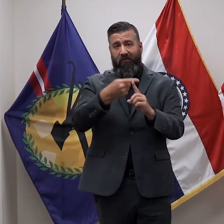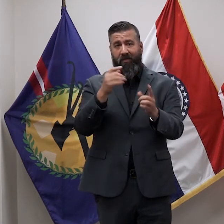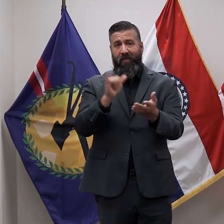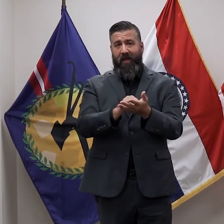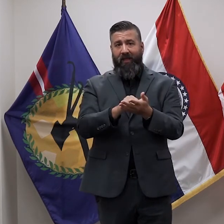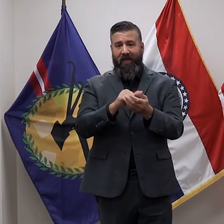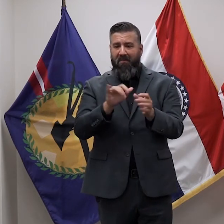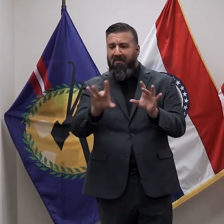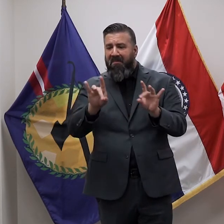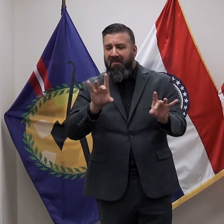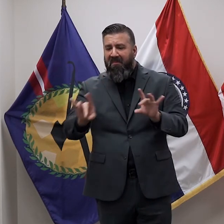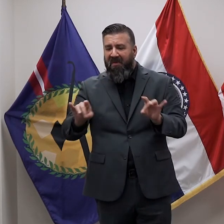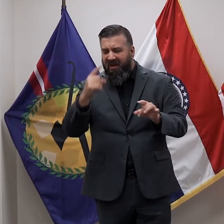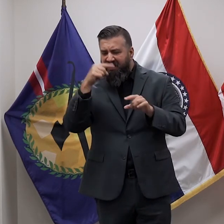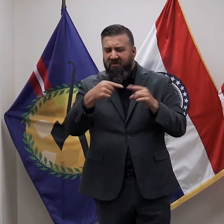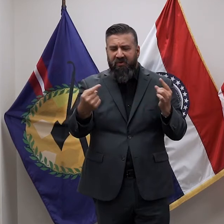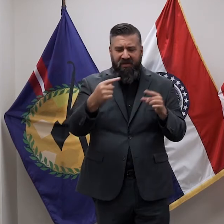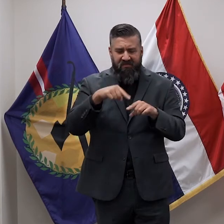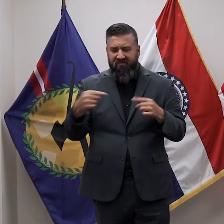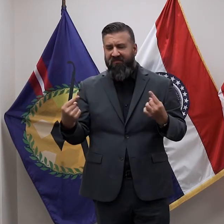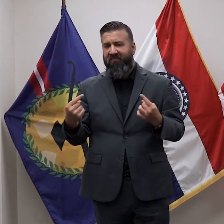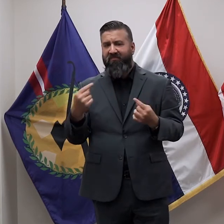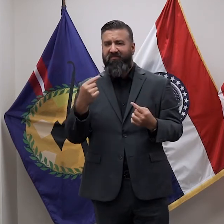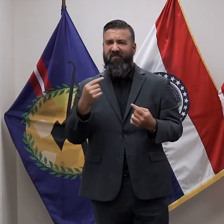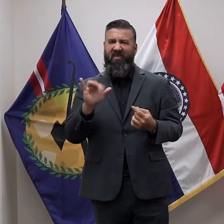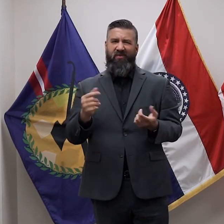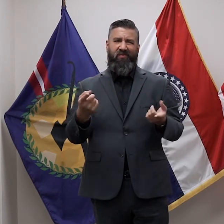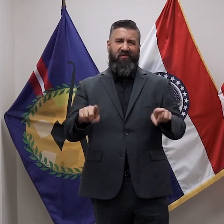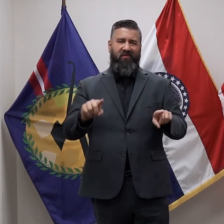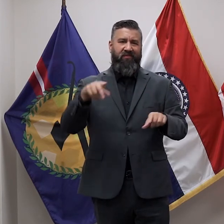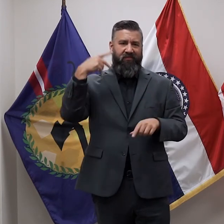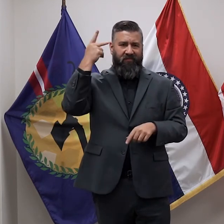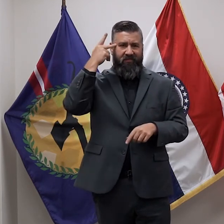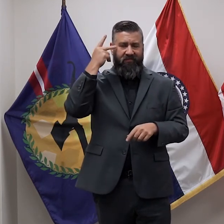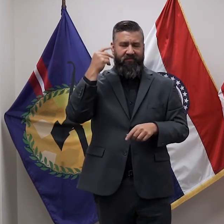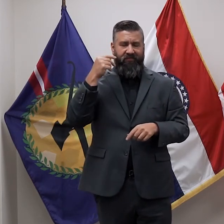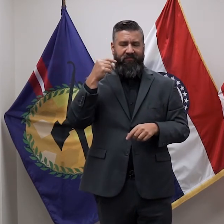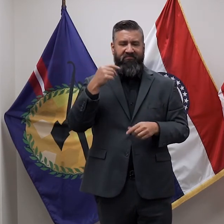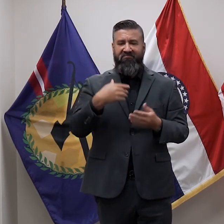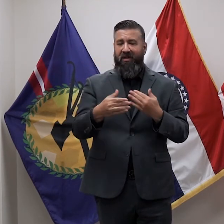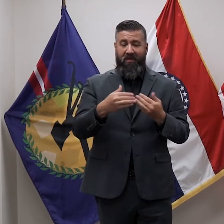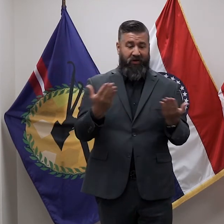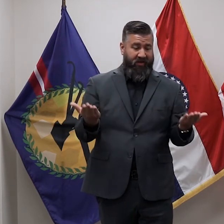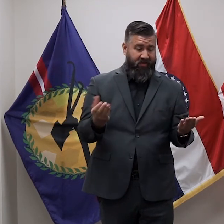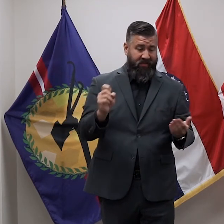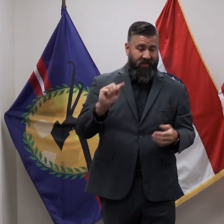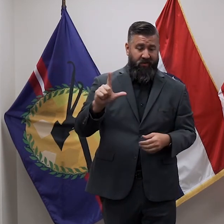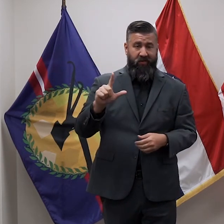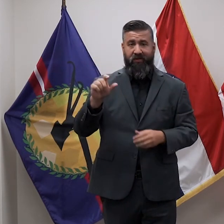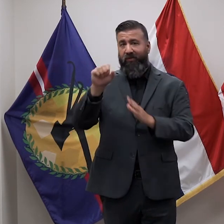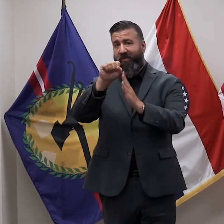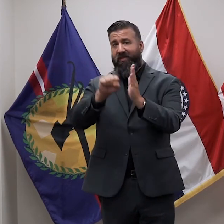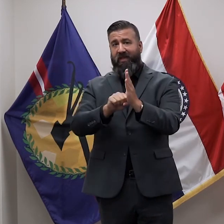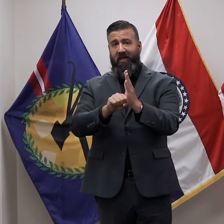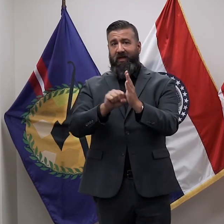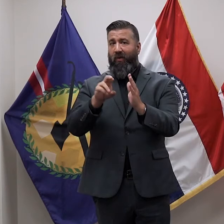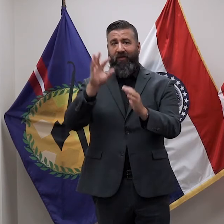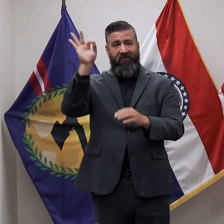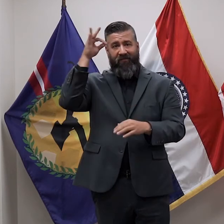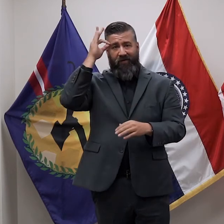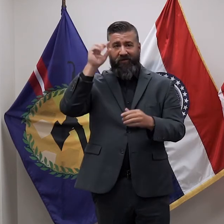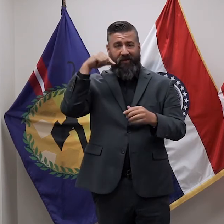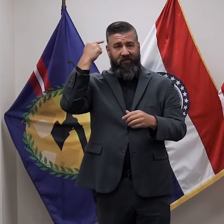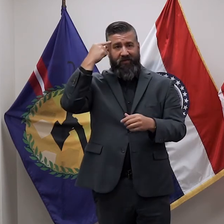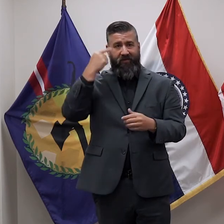through it and find things to disagree with. That's what happens in government, whether it's in St. Louis County, whether it's in state government, or whether it's in the federal